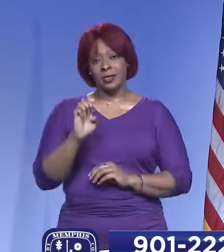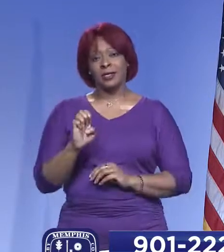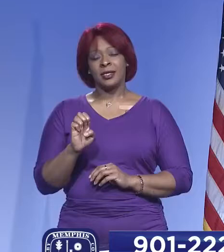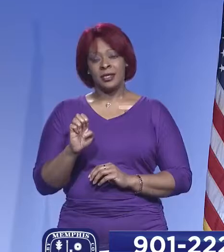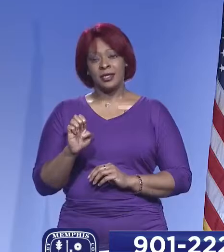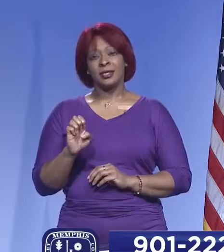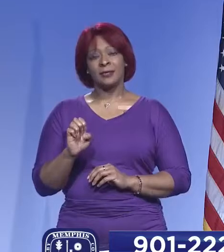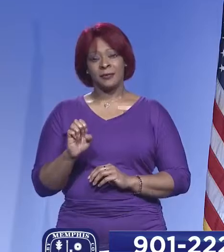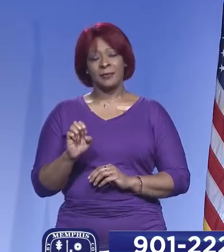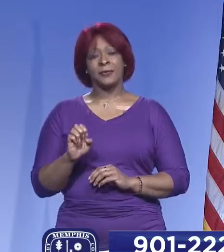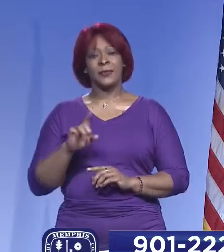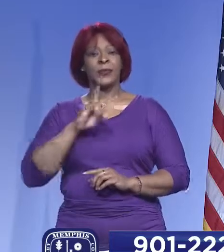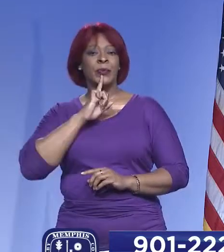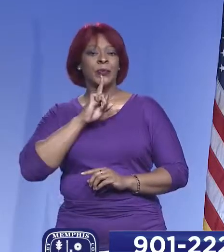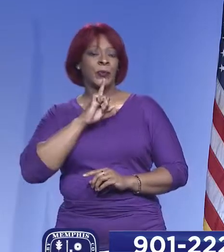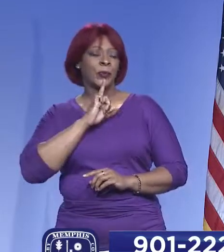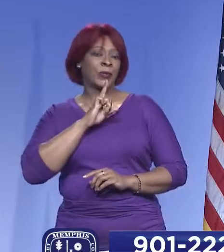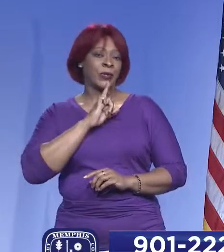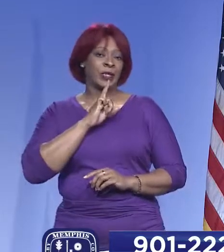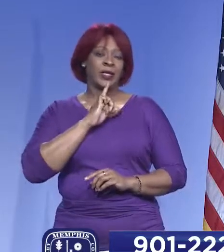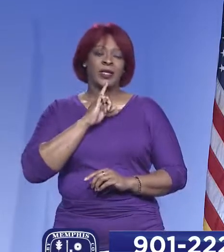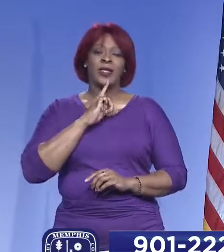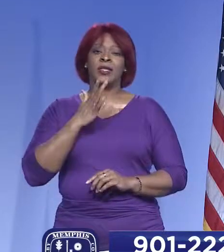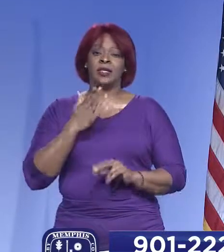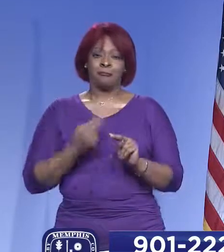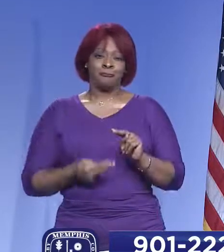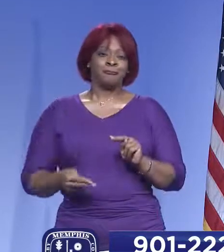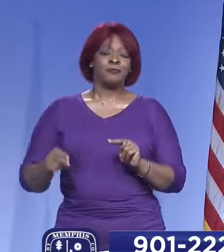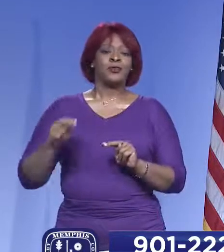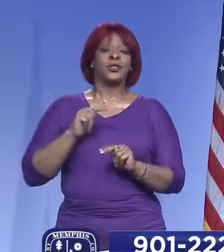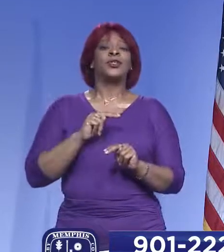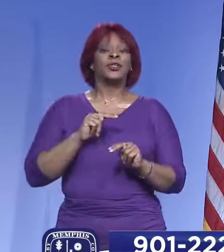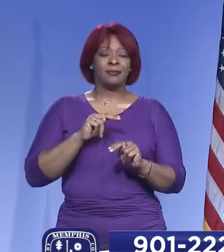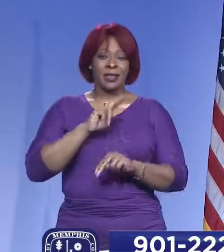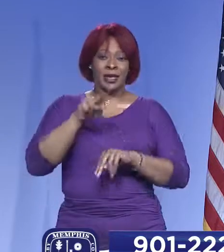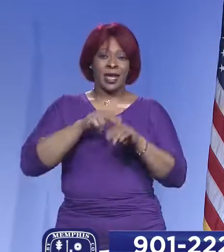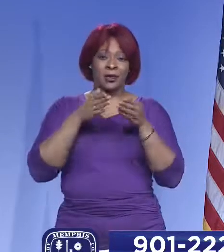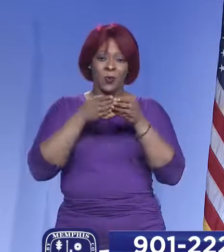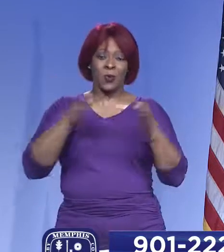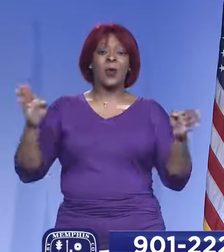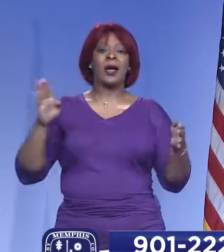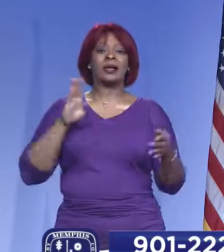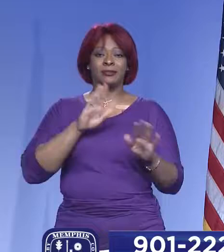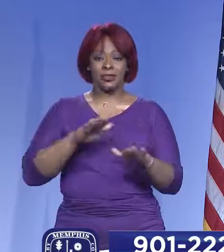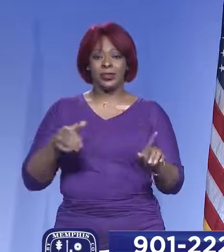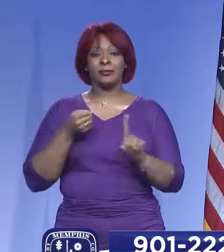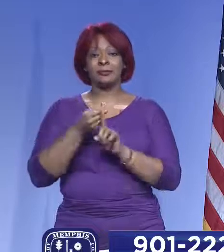But certainly there's an increasing trend nationally of pediatric cases.